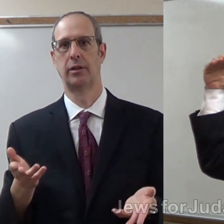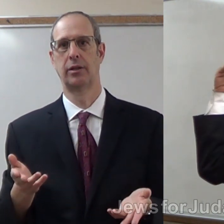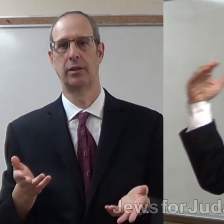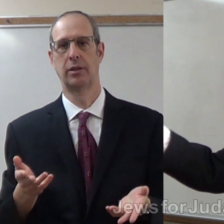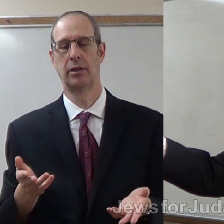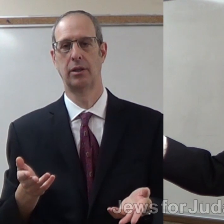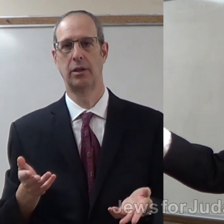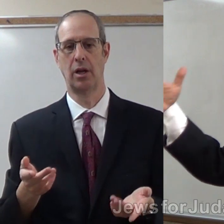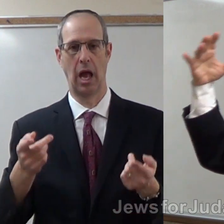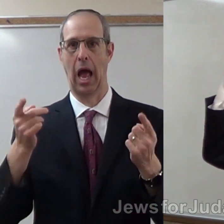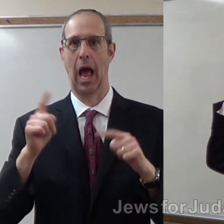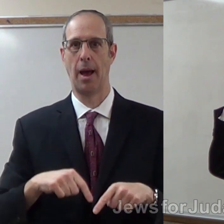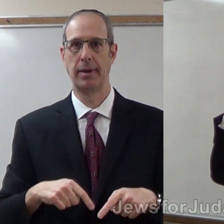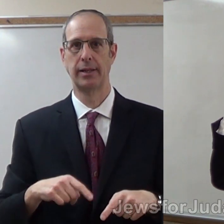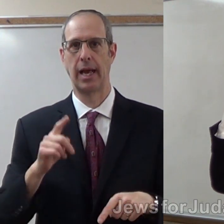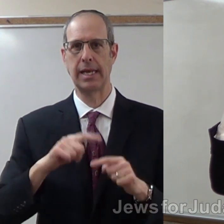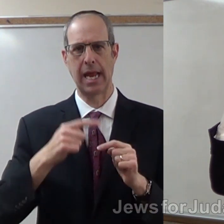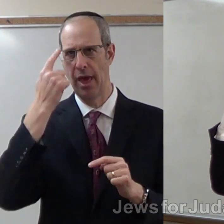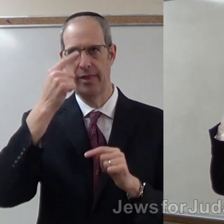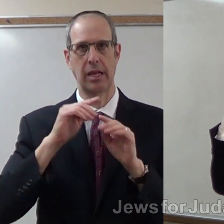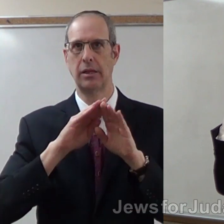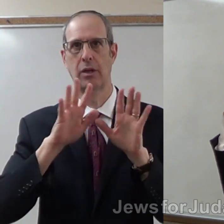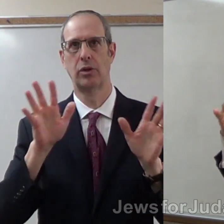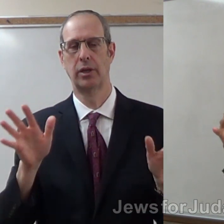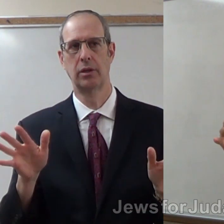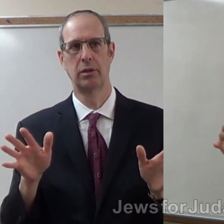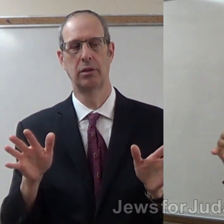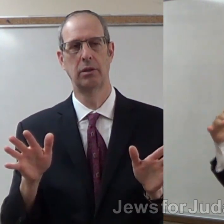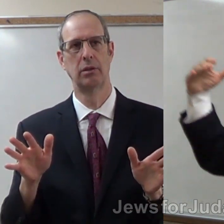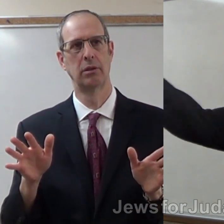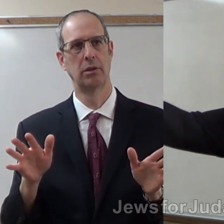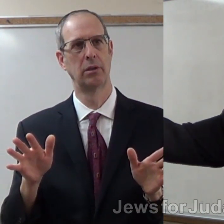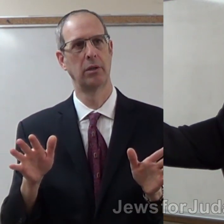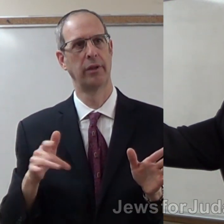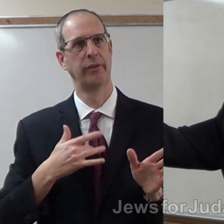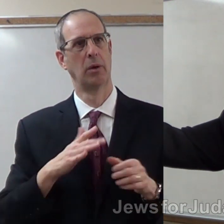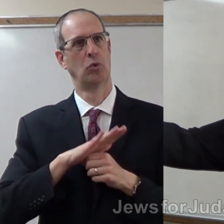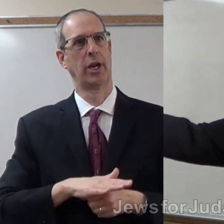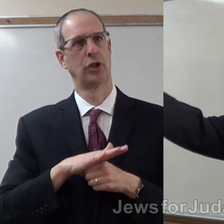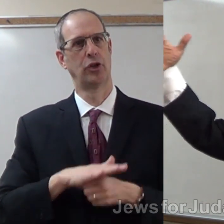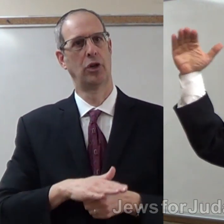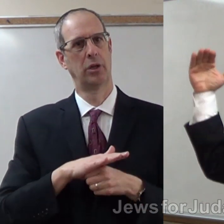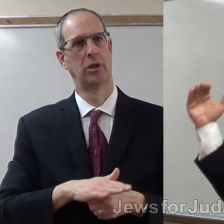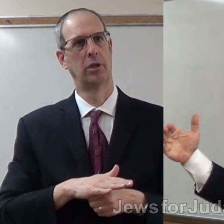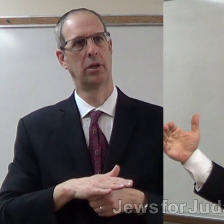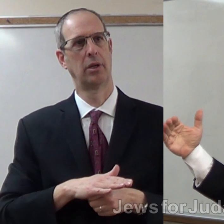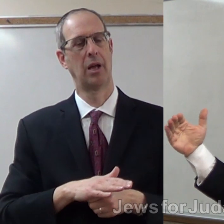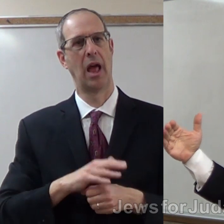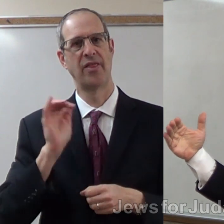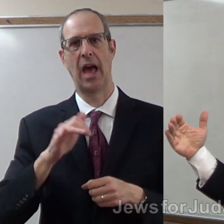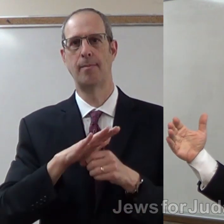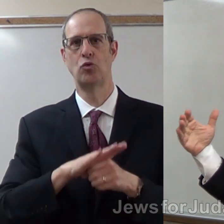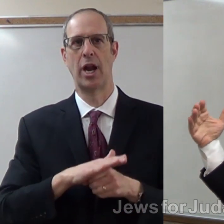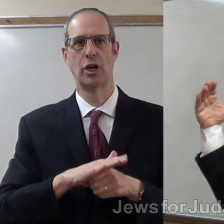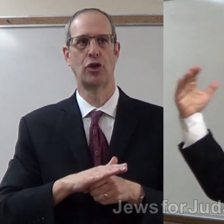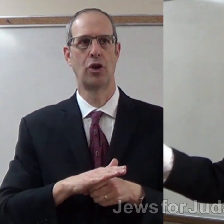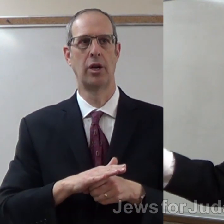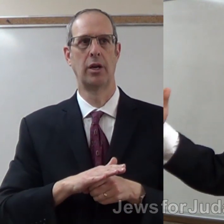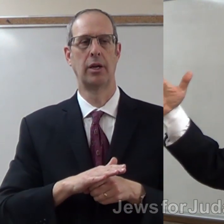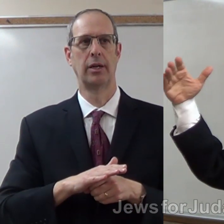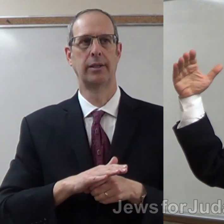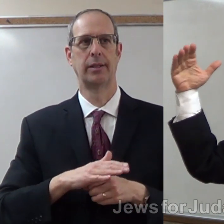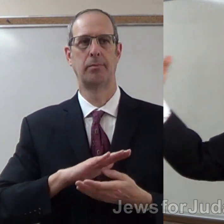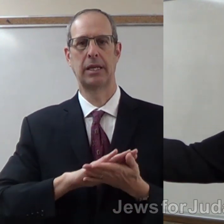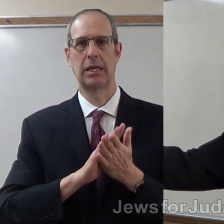And when you're rushing, you can't think clearly, and you're under pressure, and that pressure can cause you to get